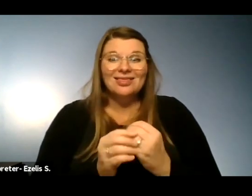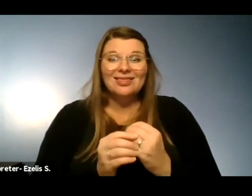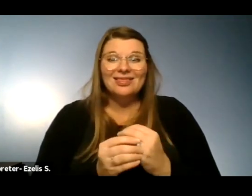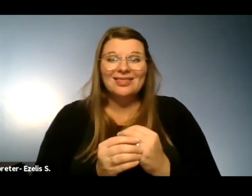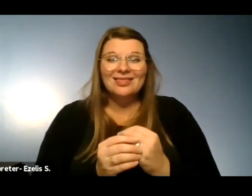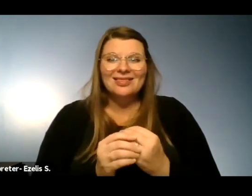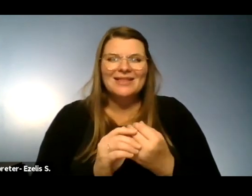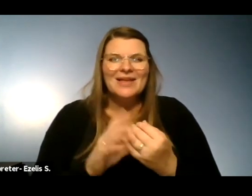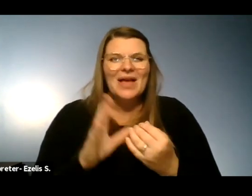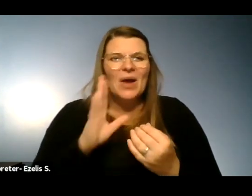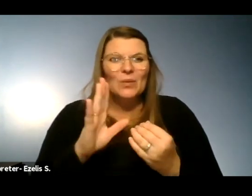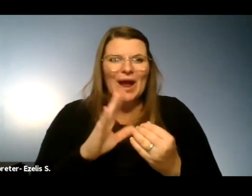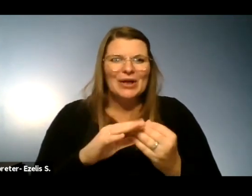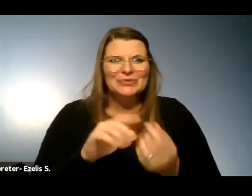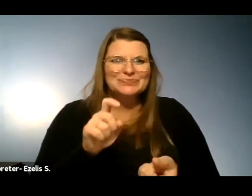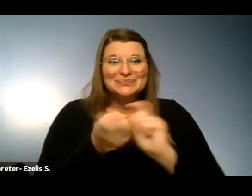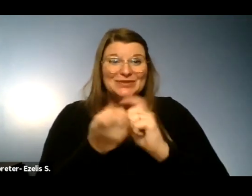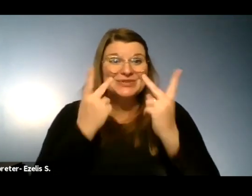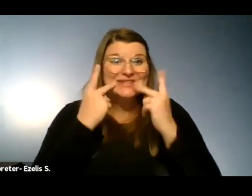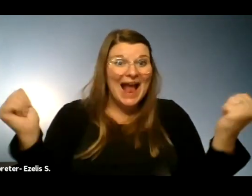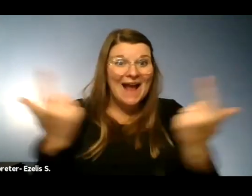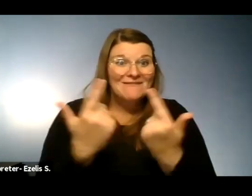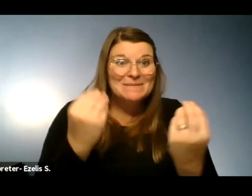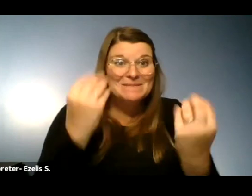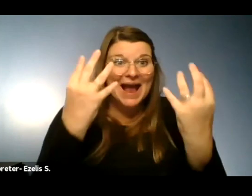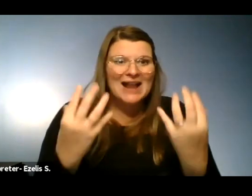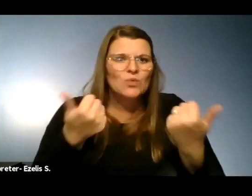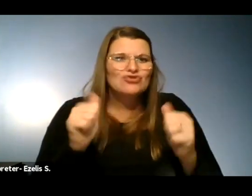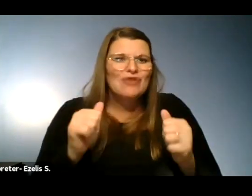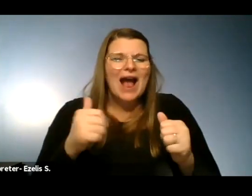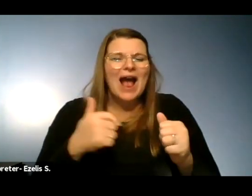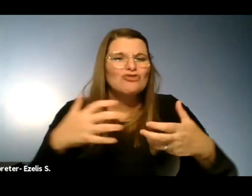we'll convert to a gallery view and we'll try and recap. I will